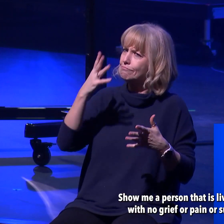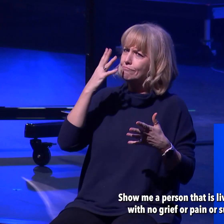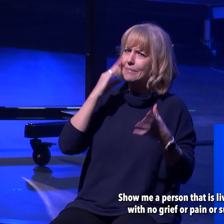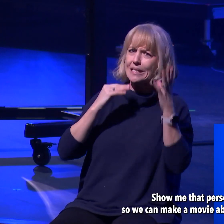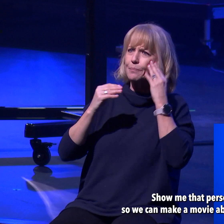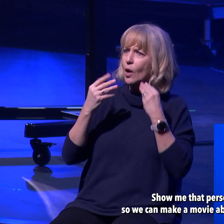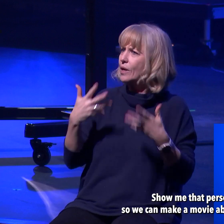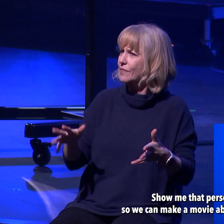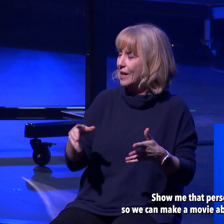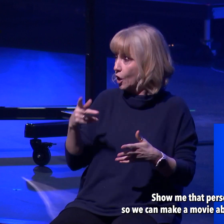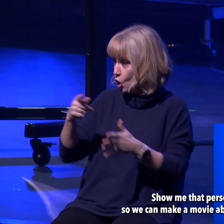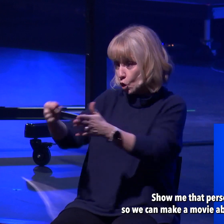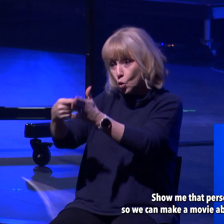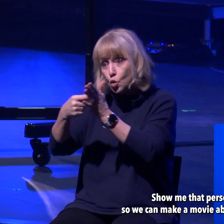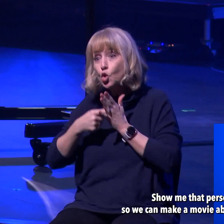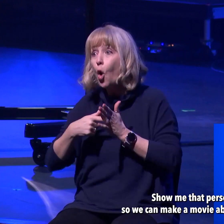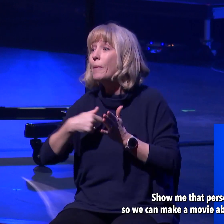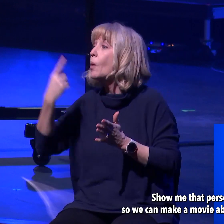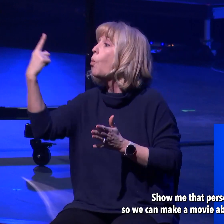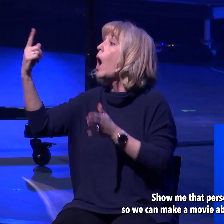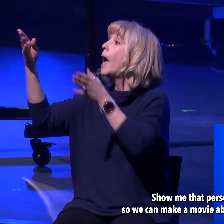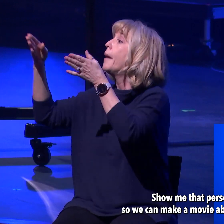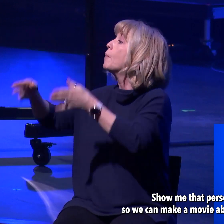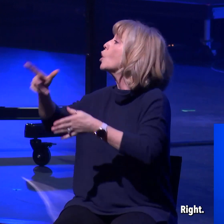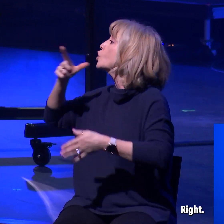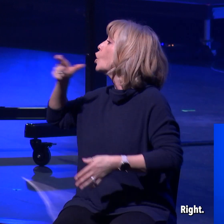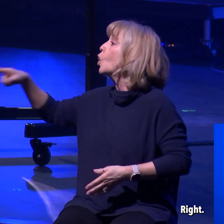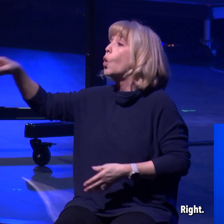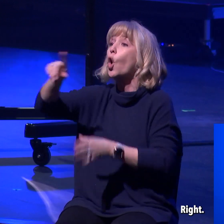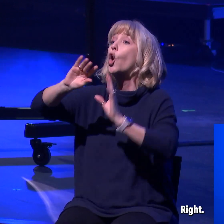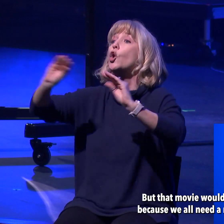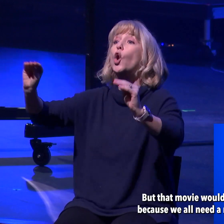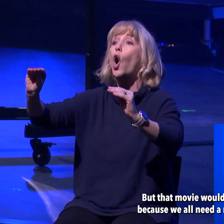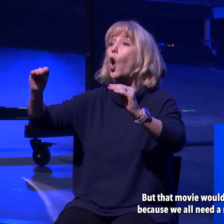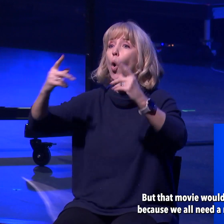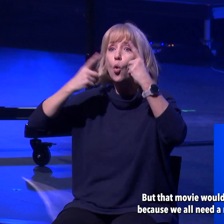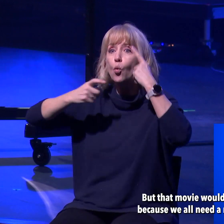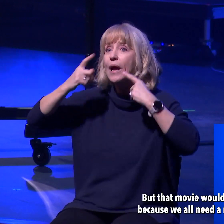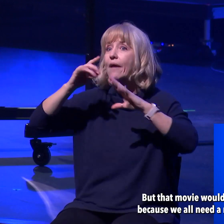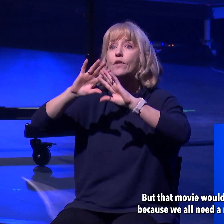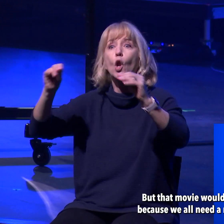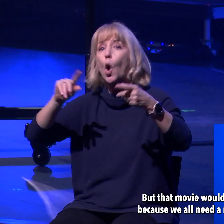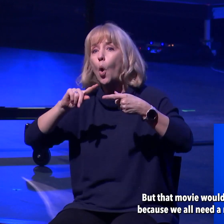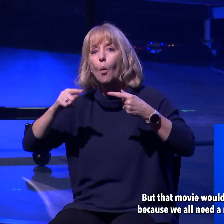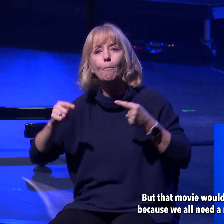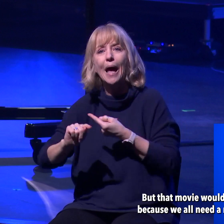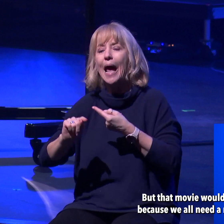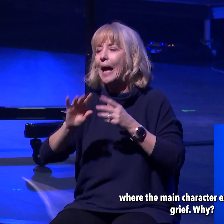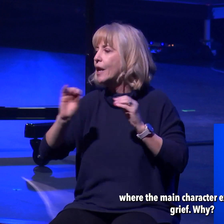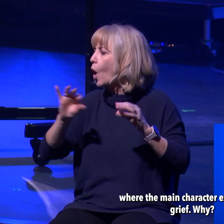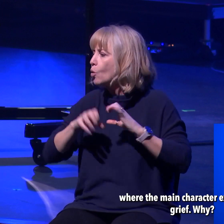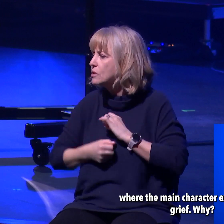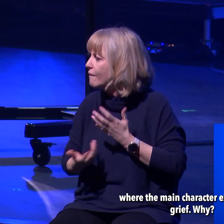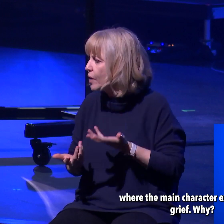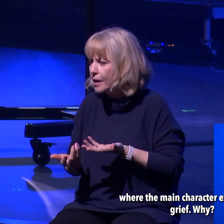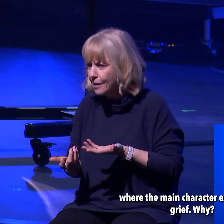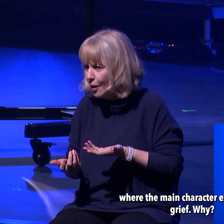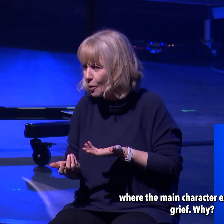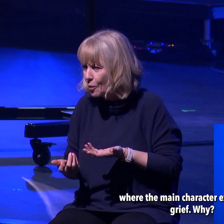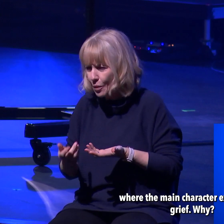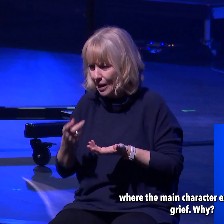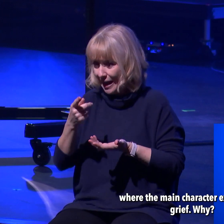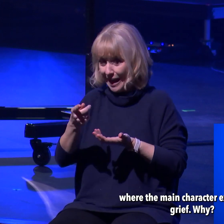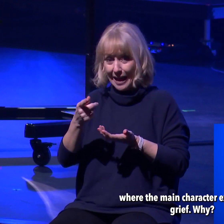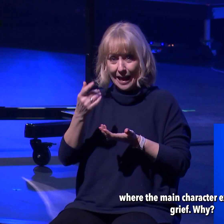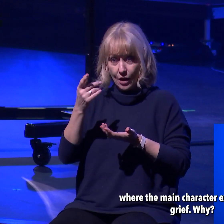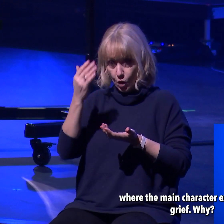or suffering. Show me that person so we can make a movie about them, right? But that movie would flop, because we all need a movie where the main character